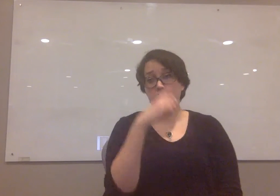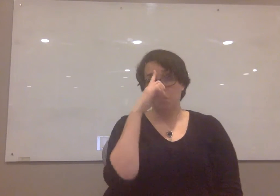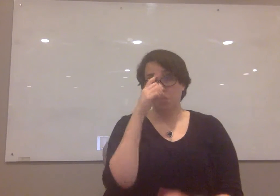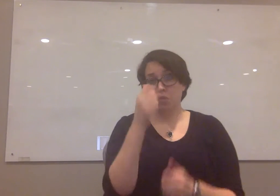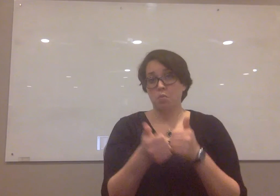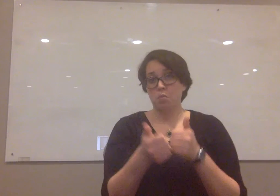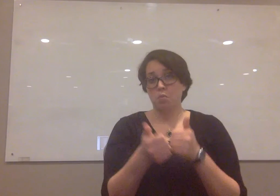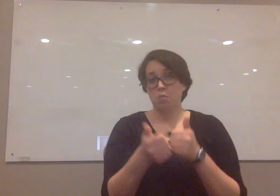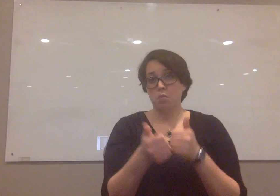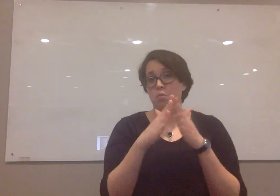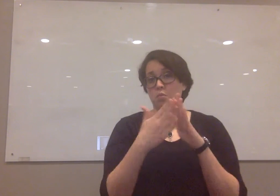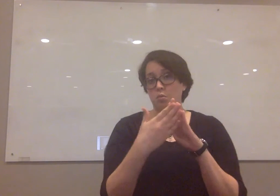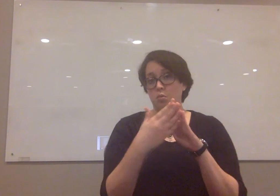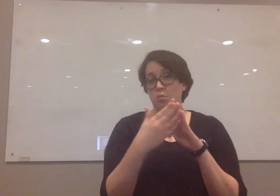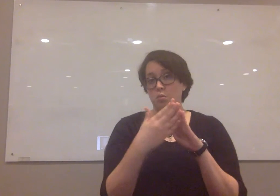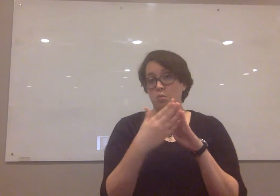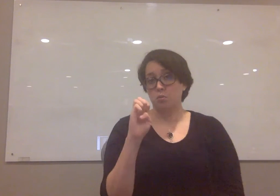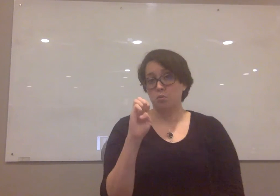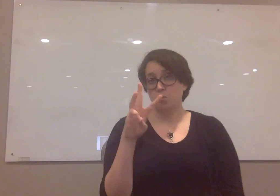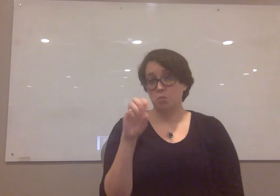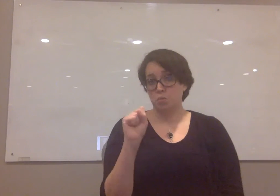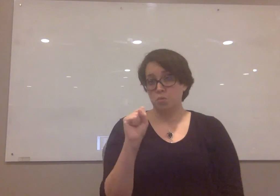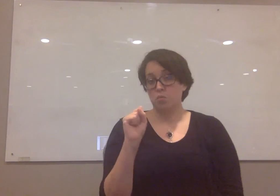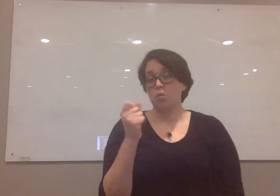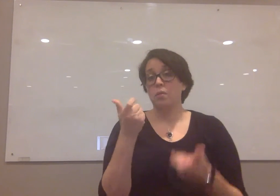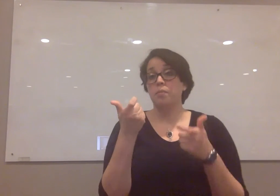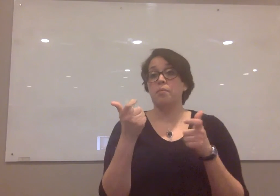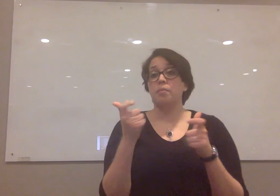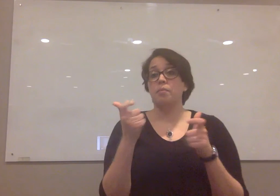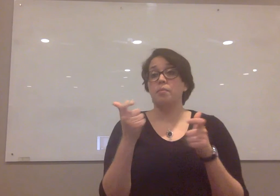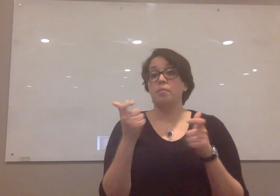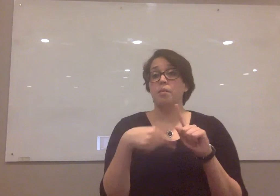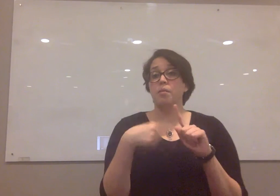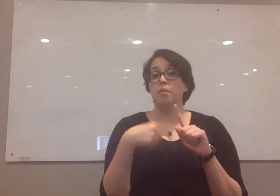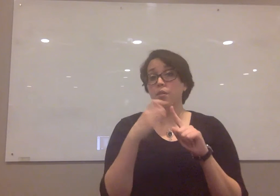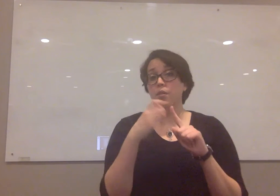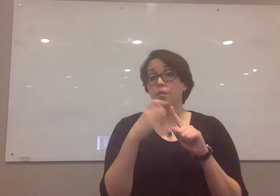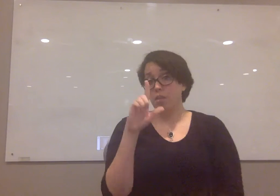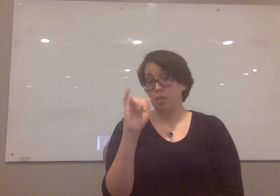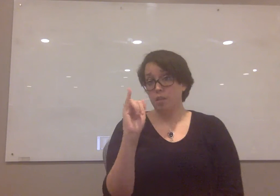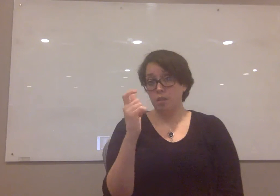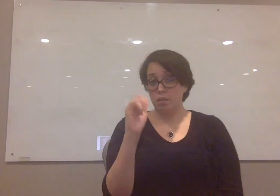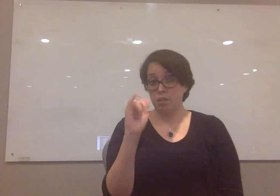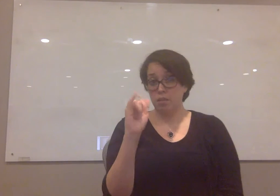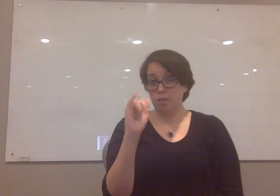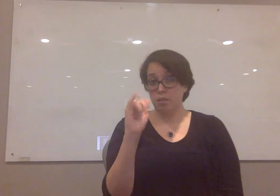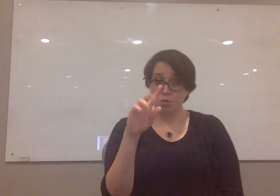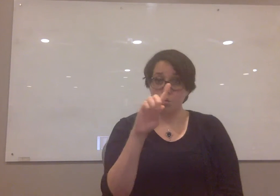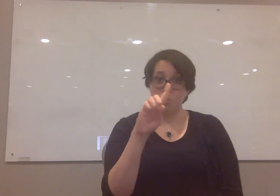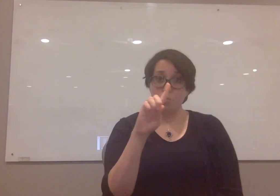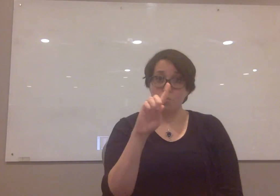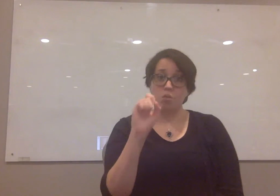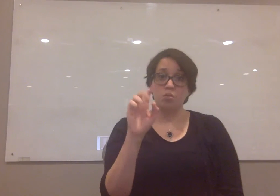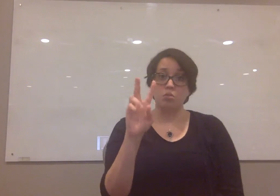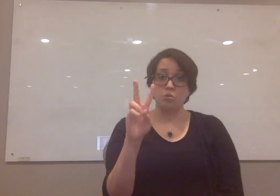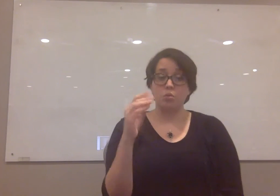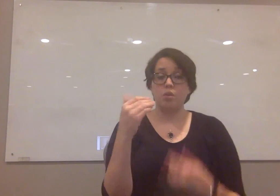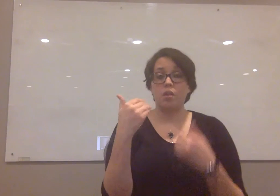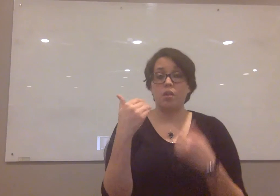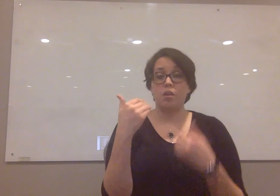news. The big thing about Elixir 1.2, which is very cool, is the with construct. So if you